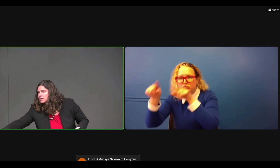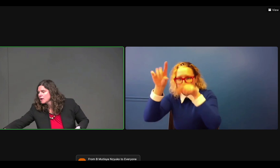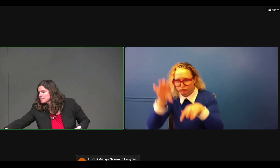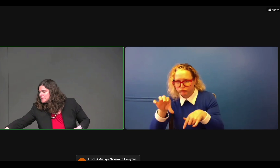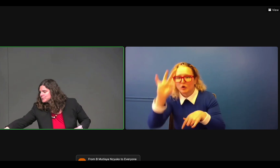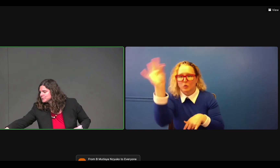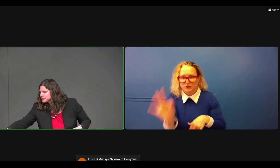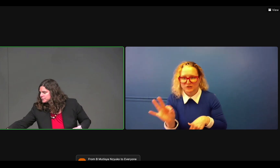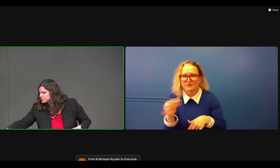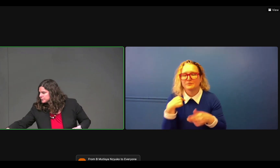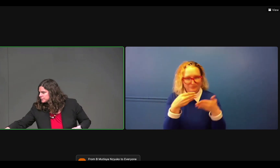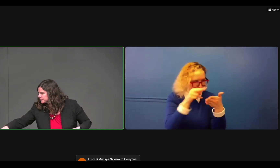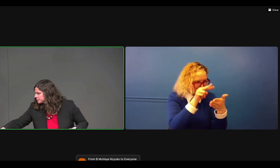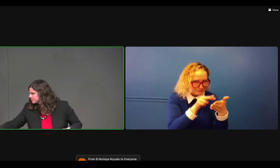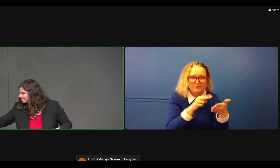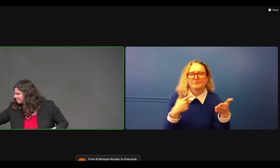chat